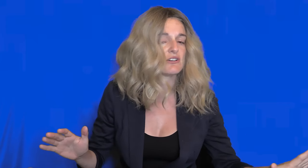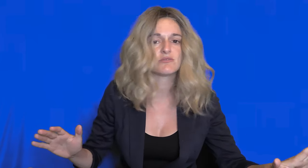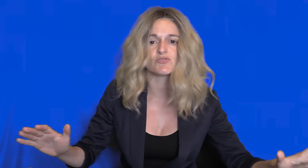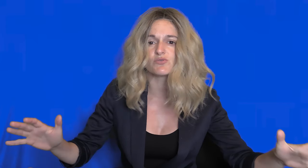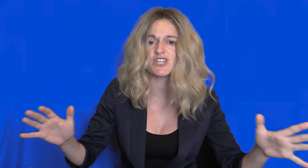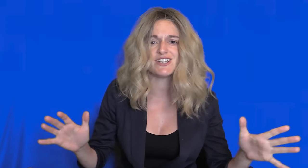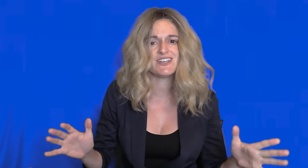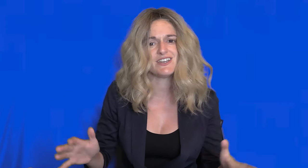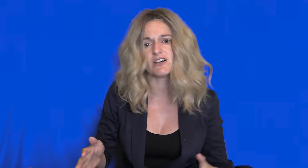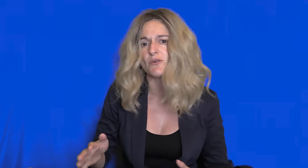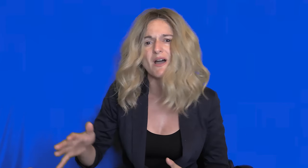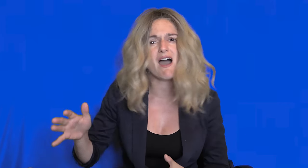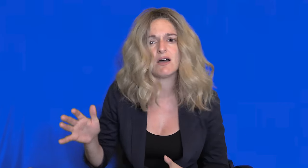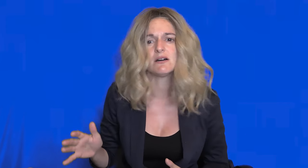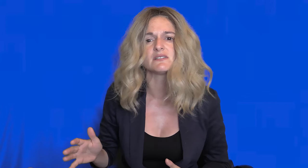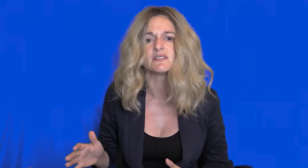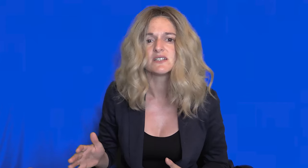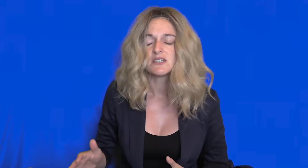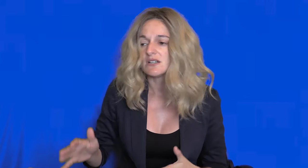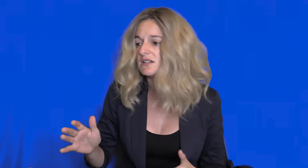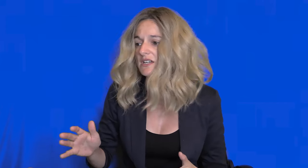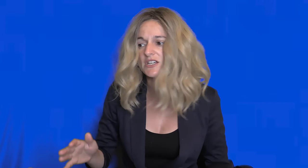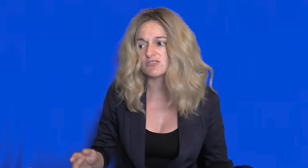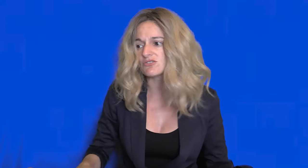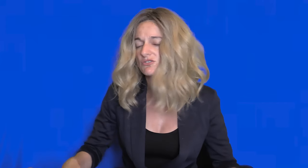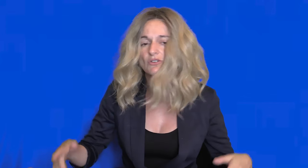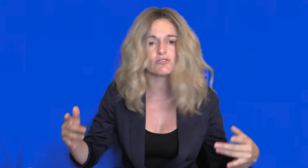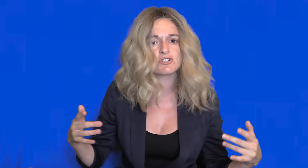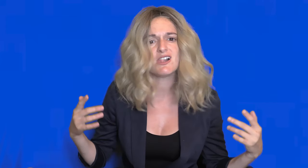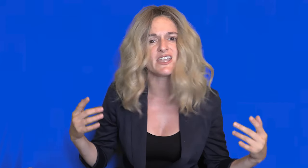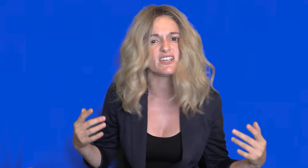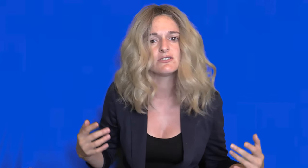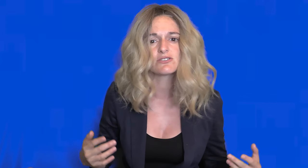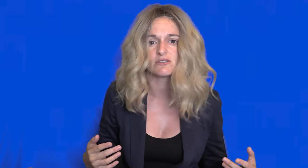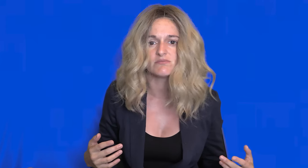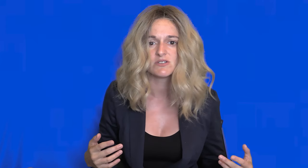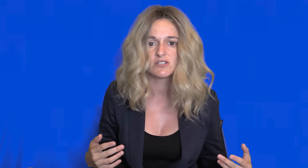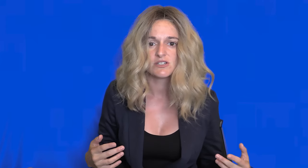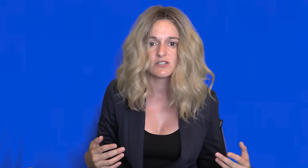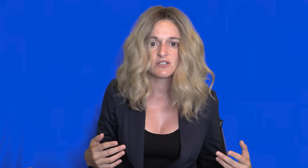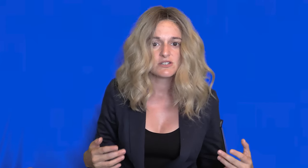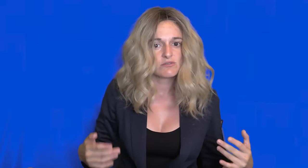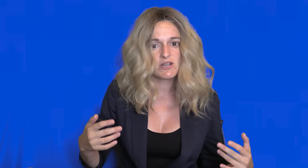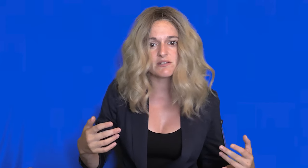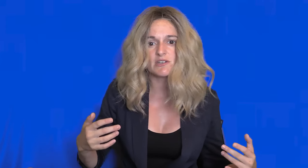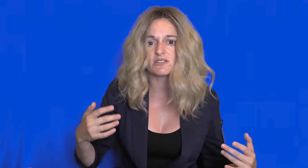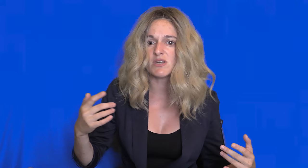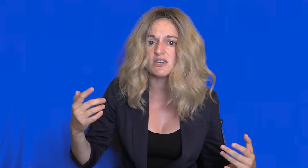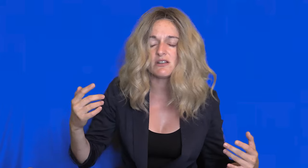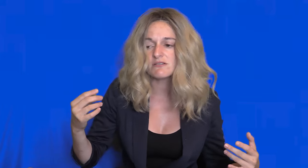we have won Against socialism, whether it is made of